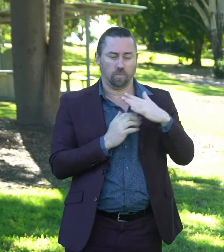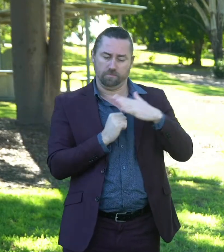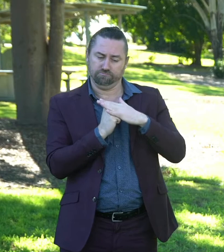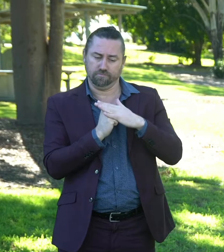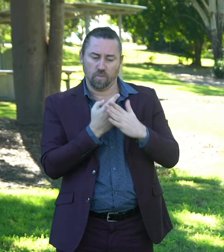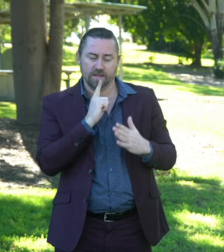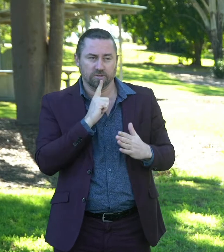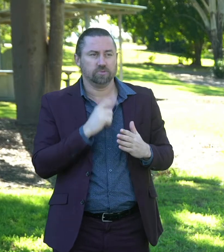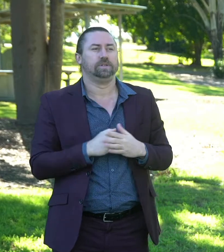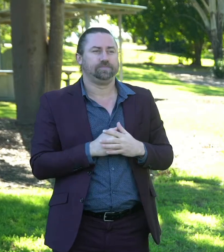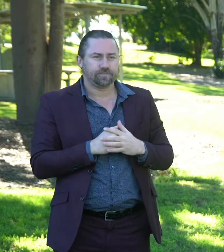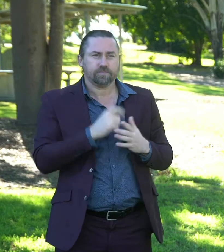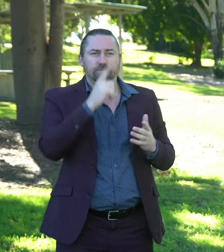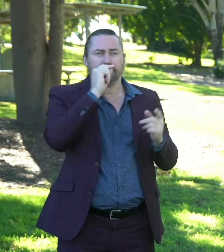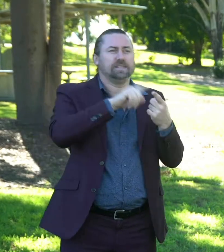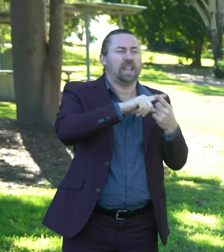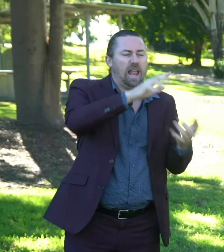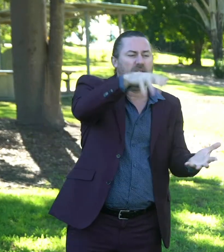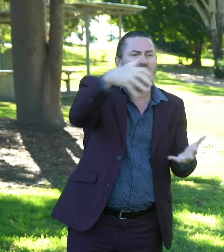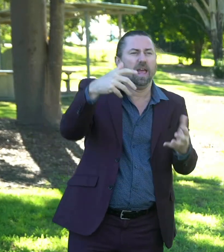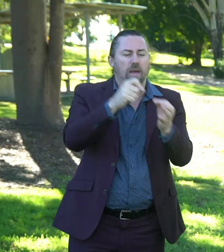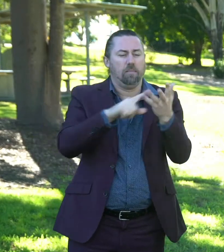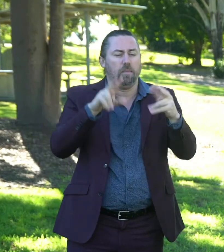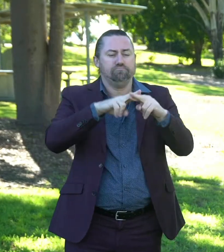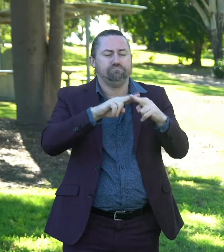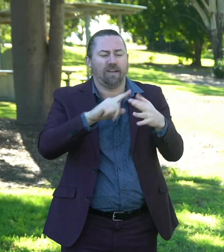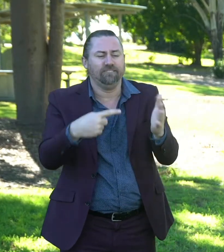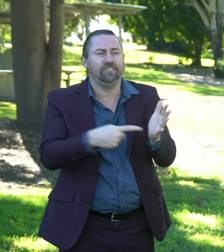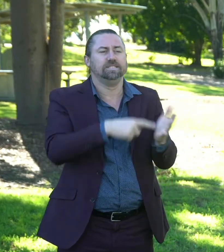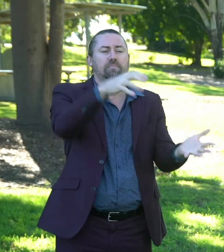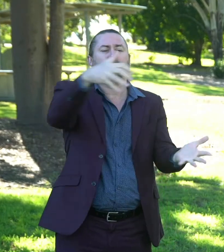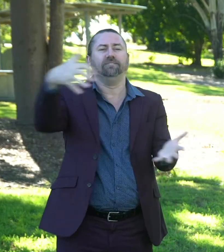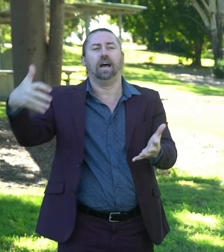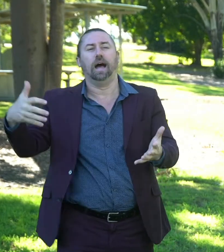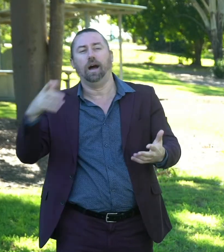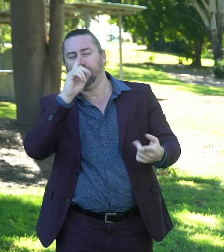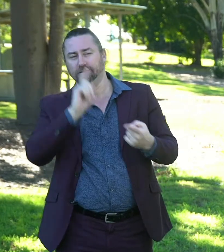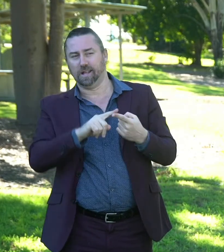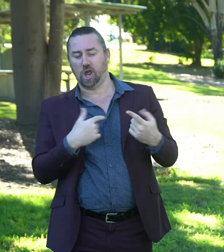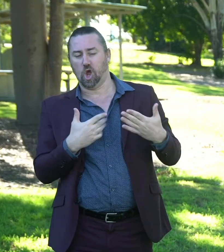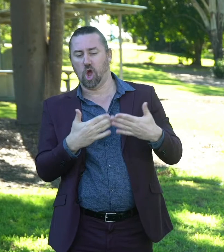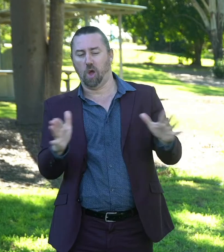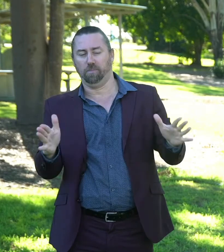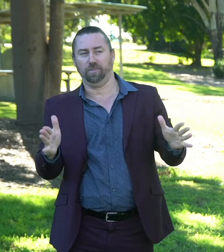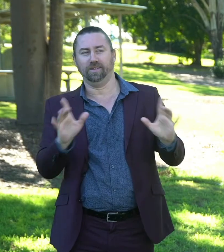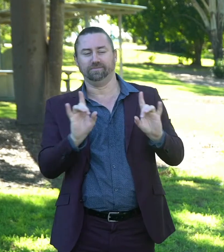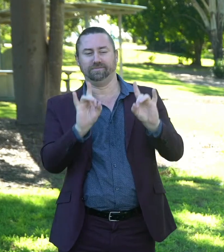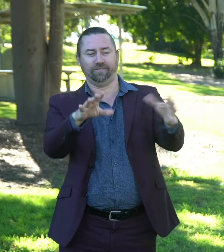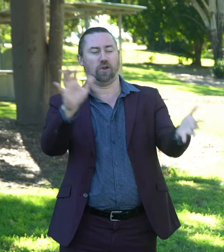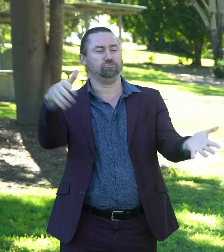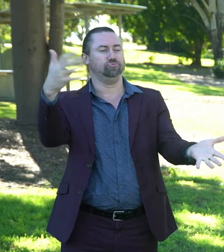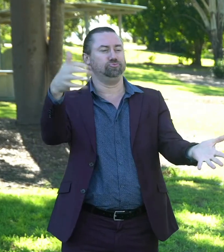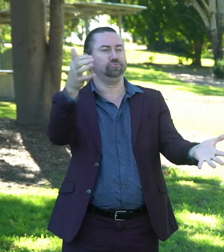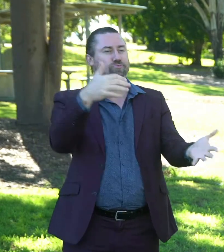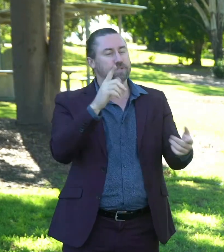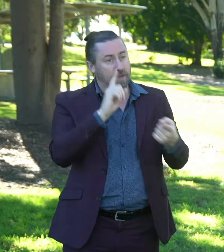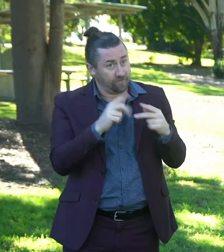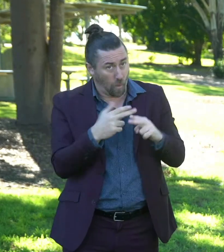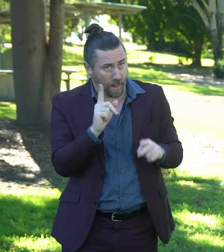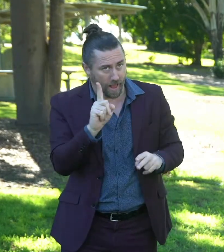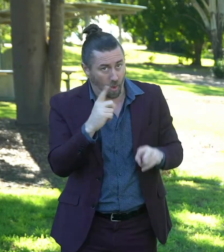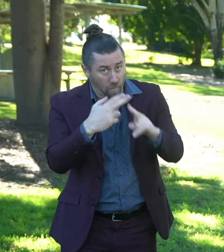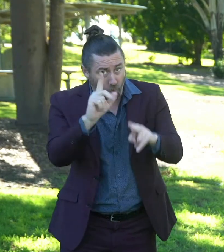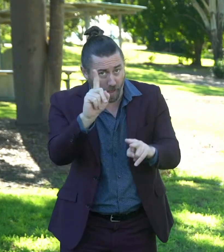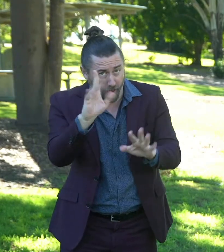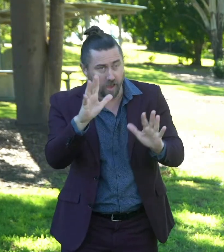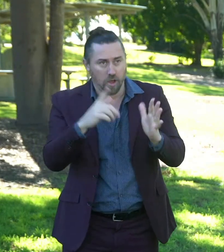the self-catering, the smorgasbords, buffets and so forth, we're leaving them in place at the moment. But we